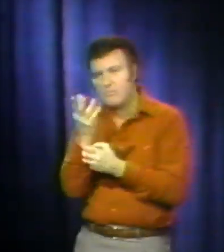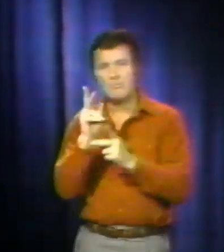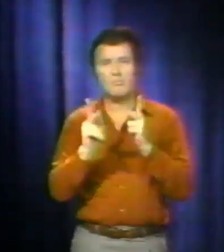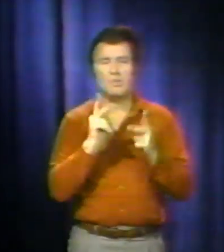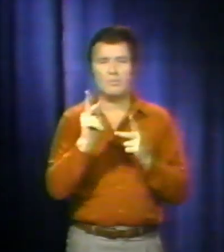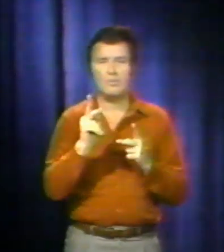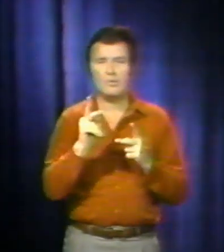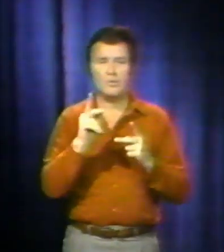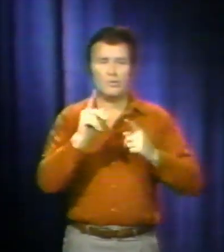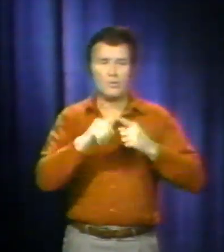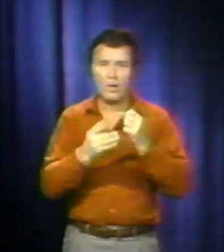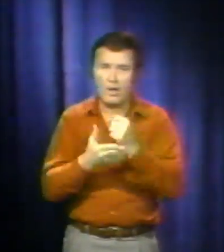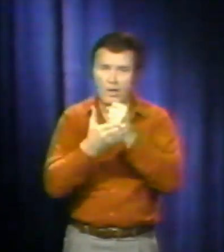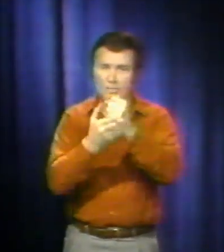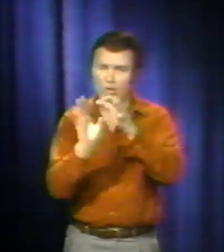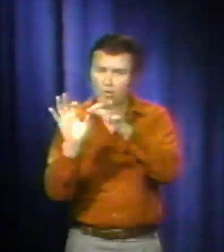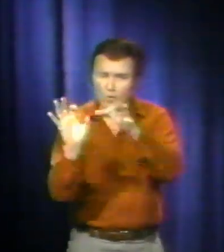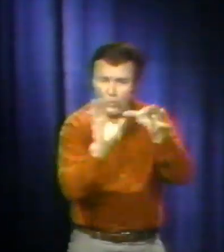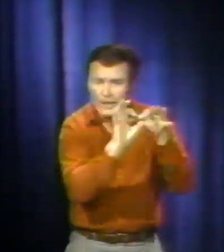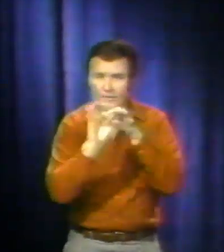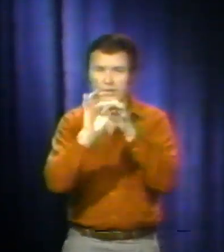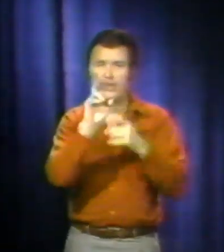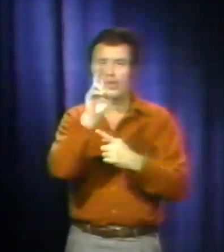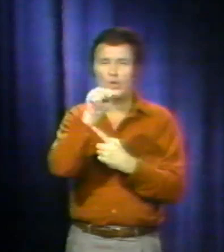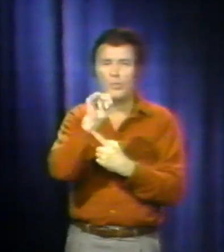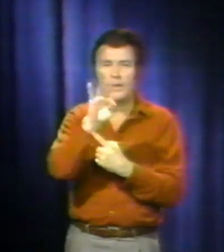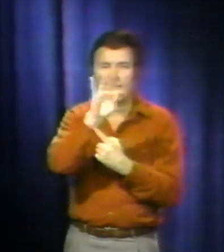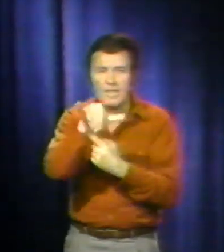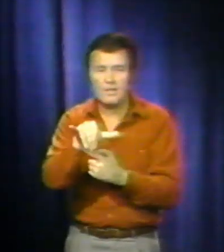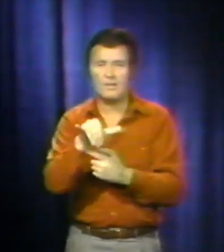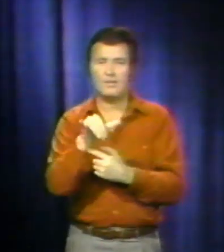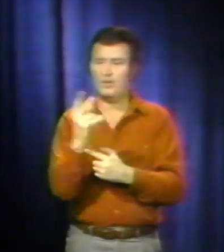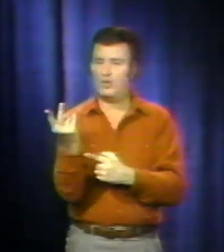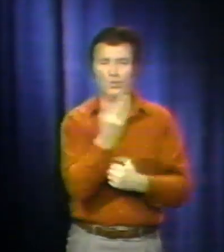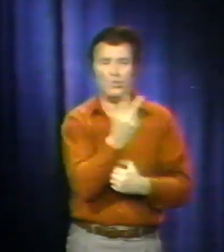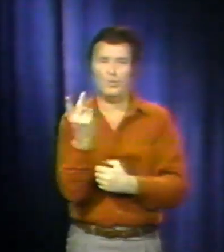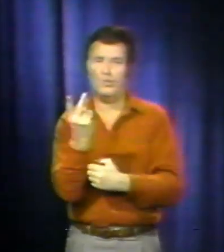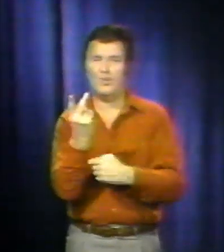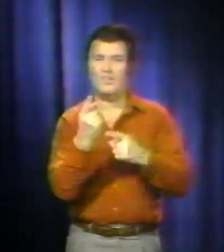They selected a few people to help unify the 2 different sign languages